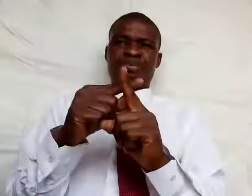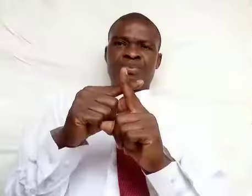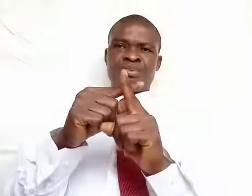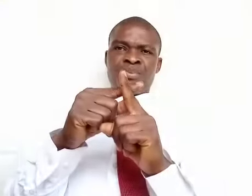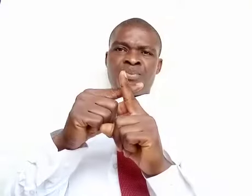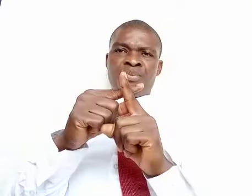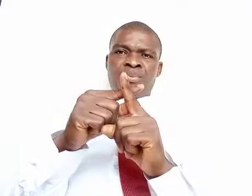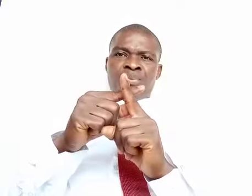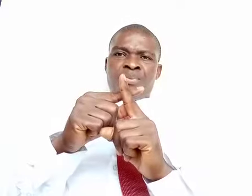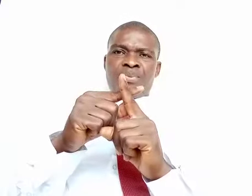the day.